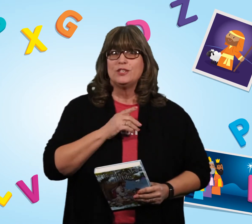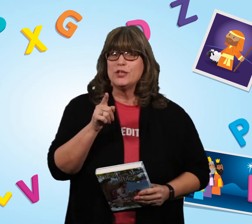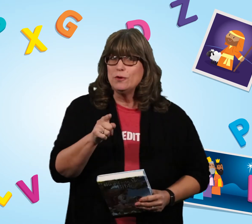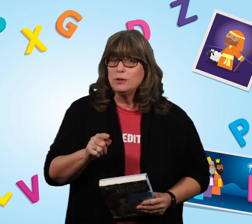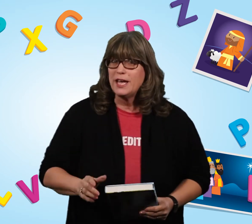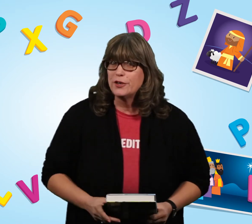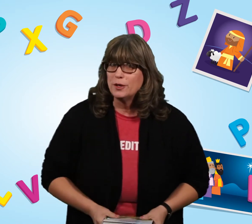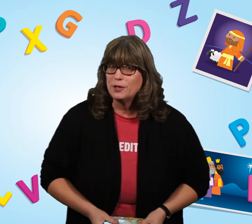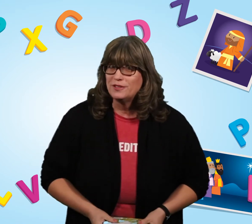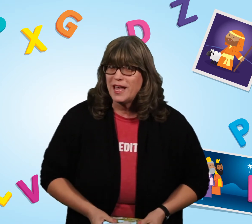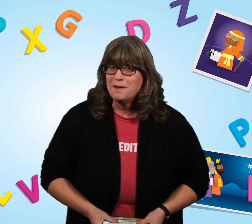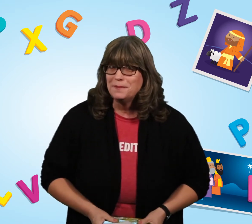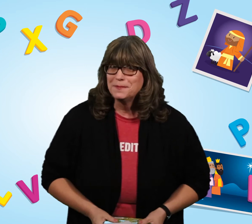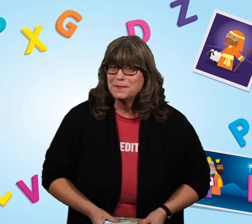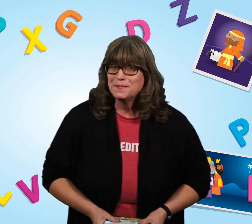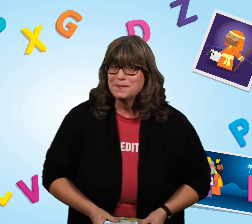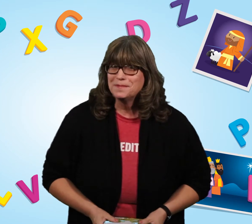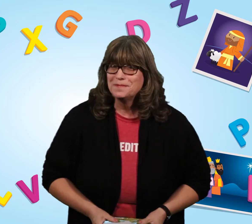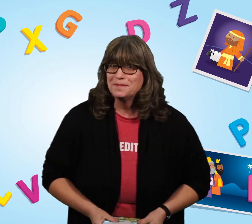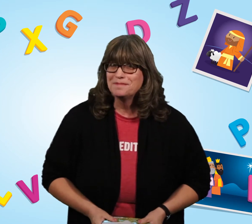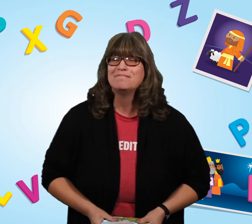Do you like your birthday?